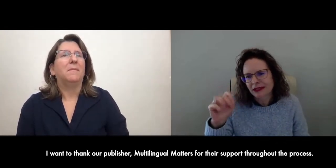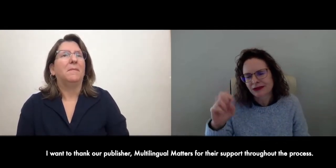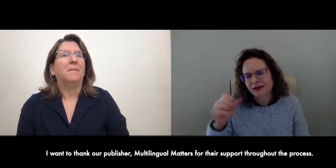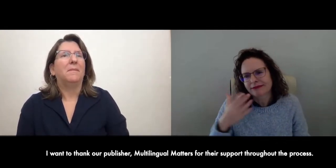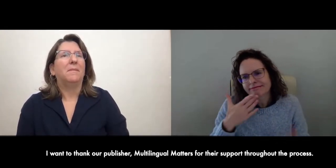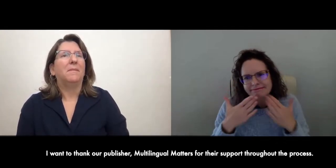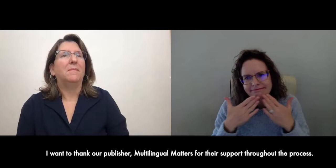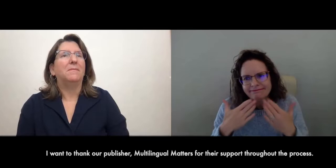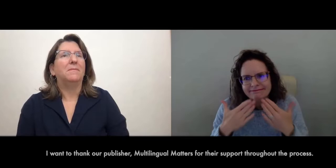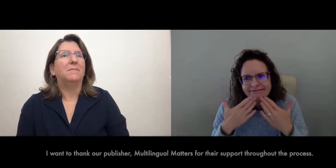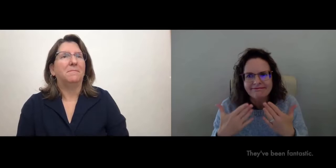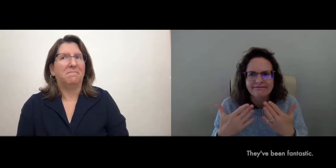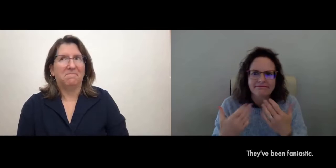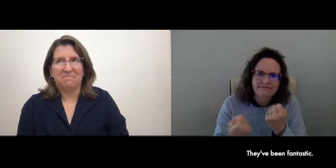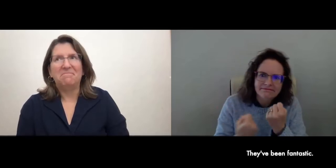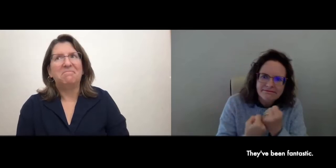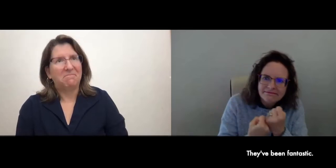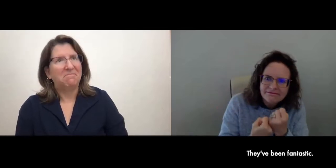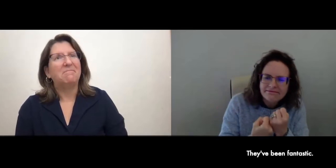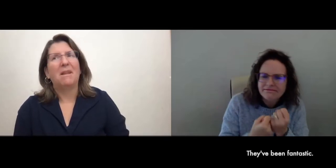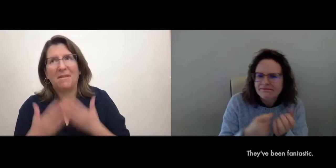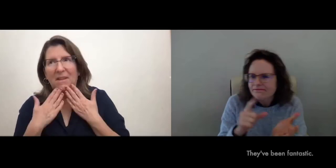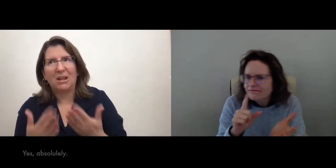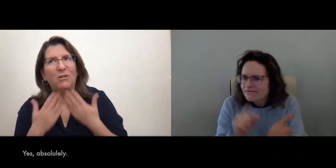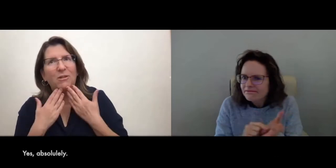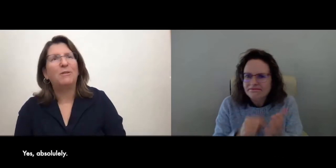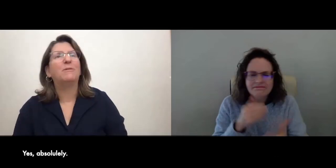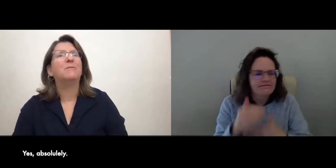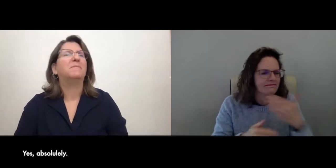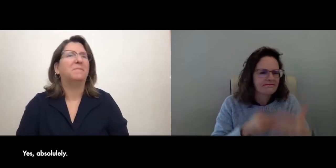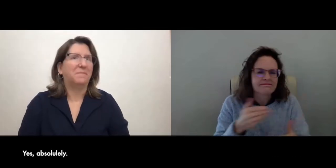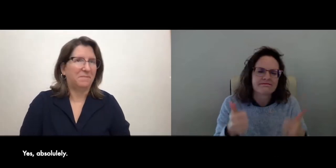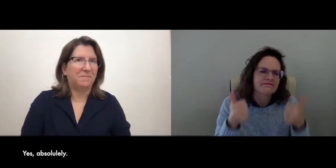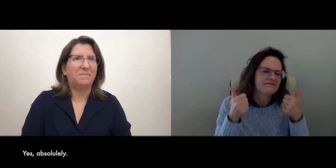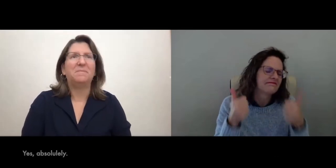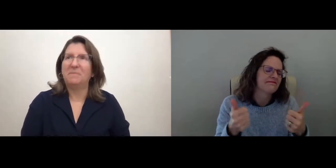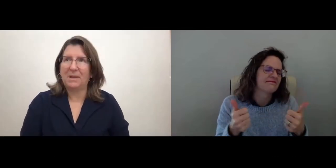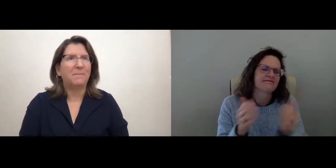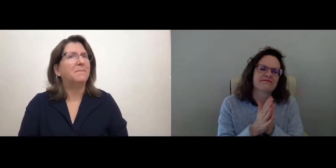process. They've been fantastic. Yes, absolutely.